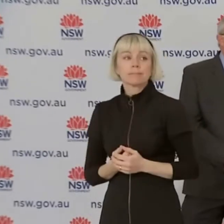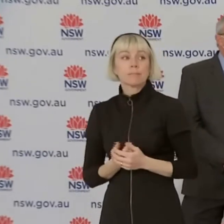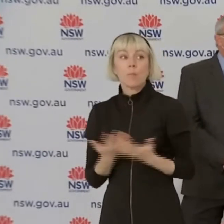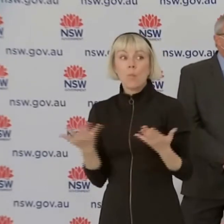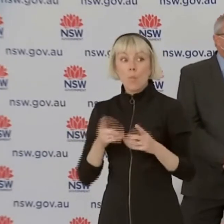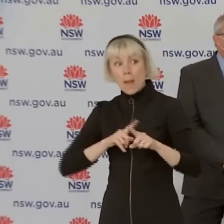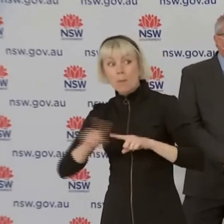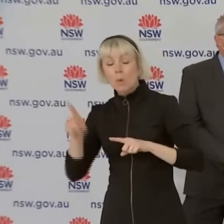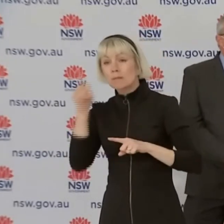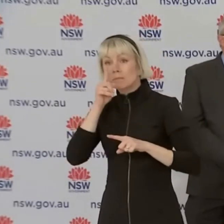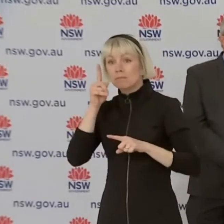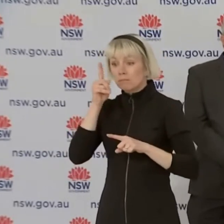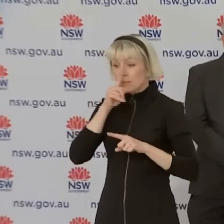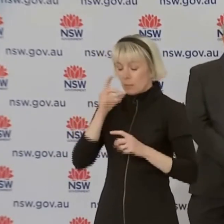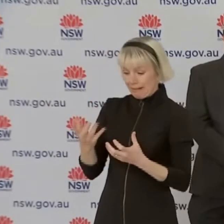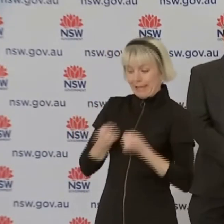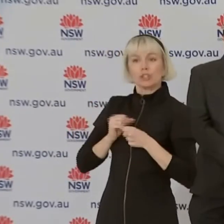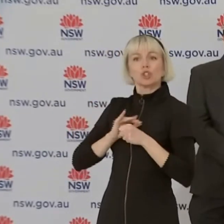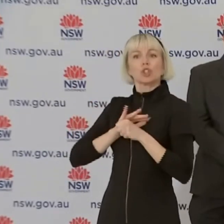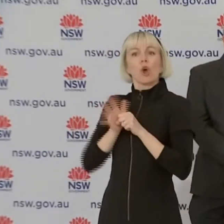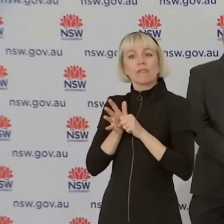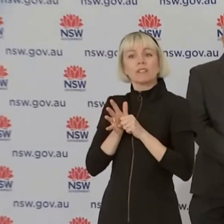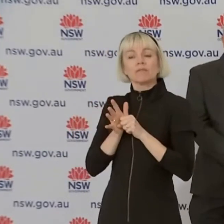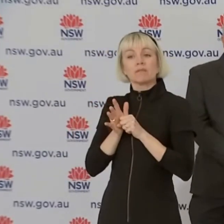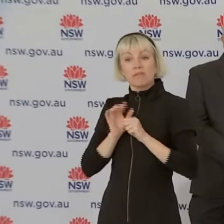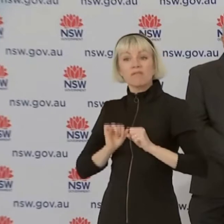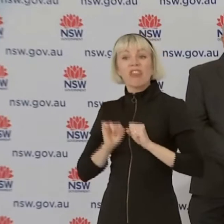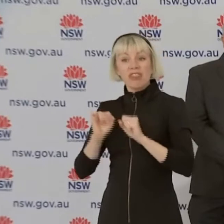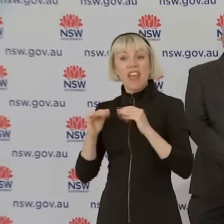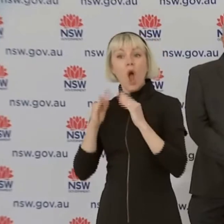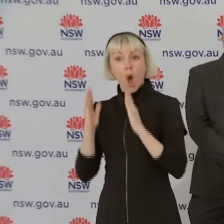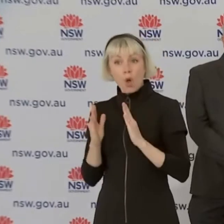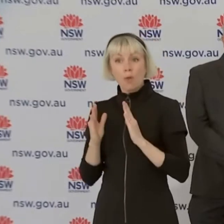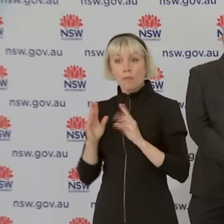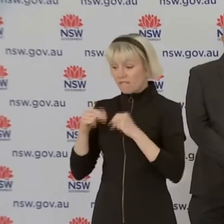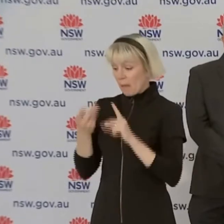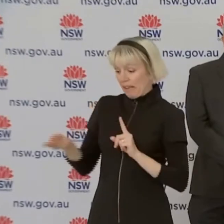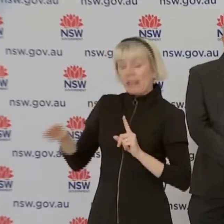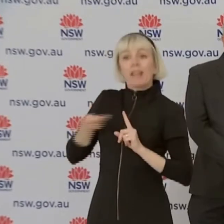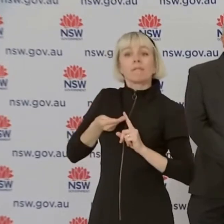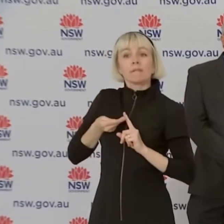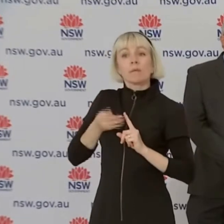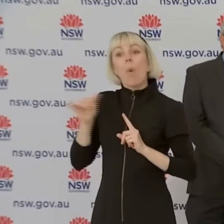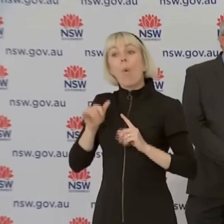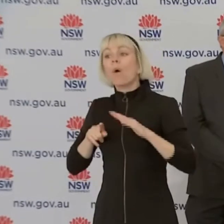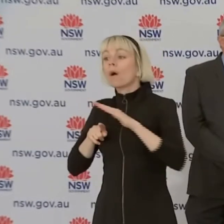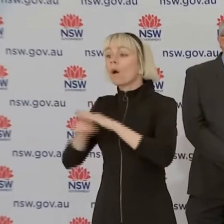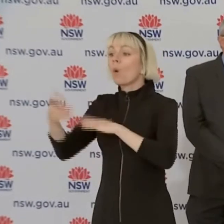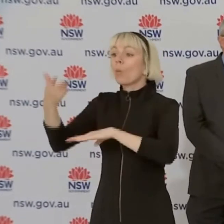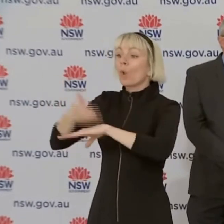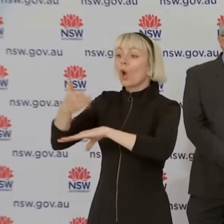the workplaces and households. We're not the only time we're tending to be seeing transmission